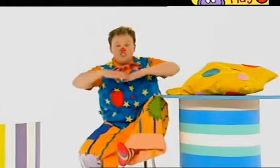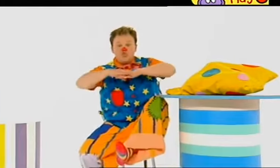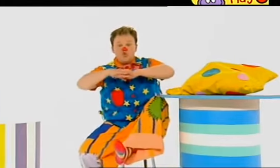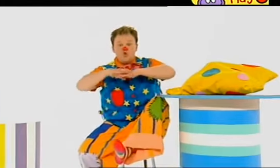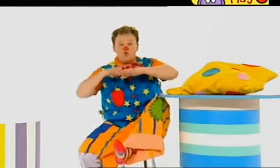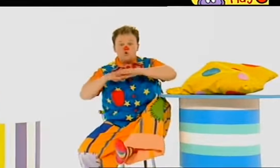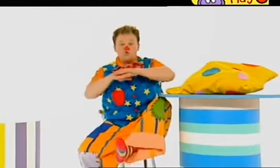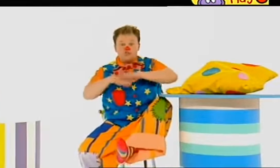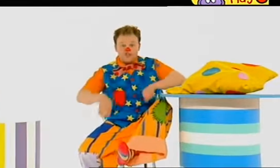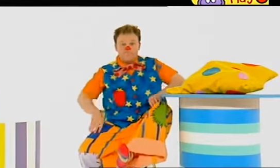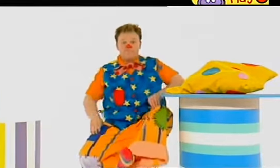shoes.